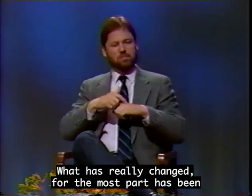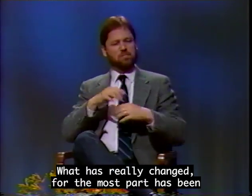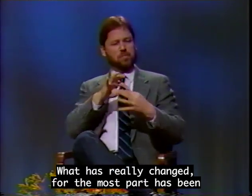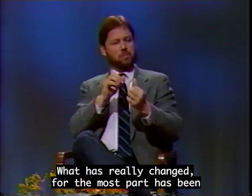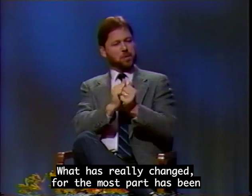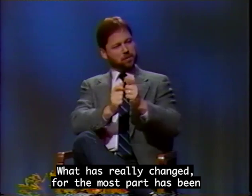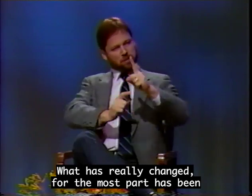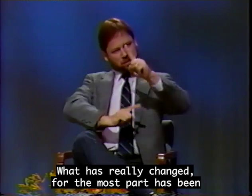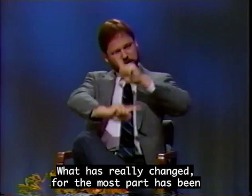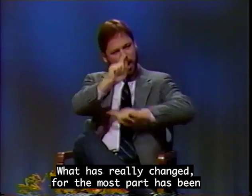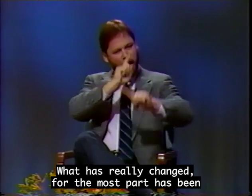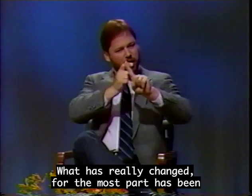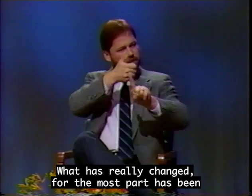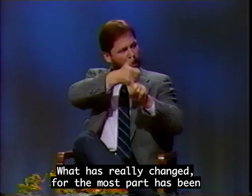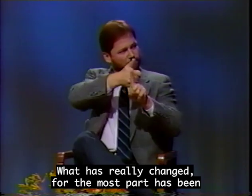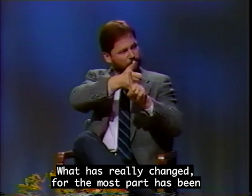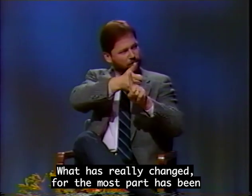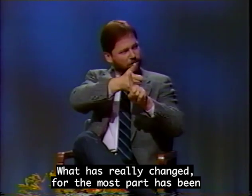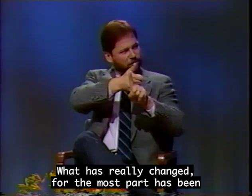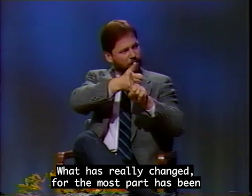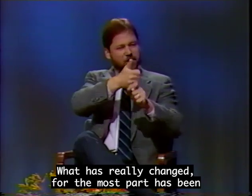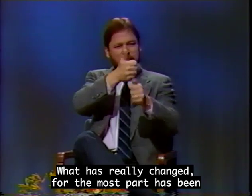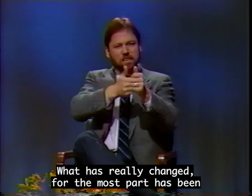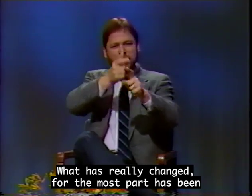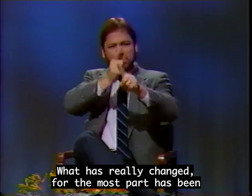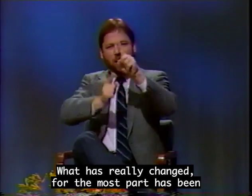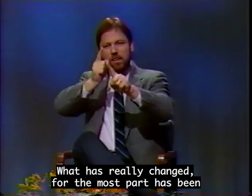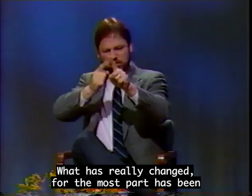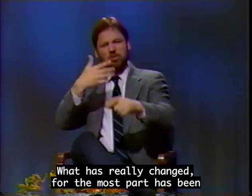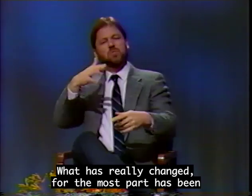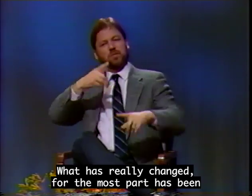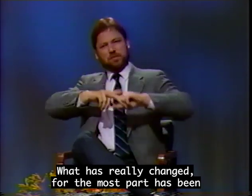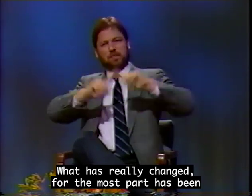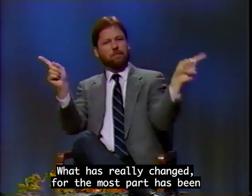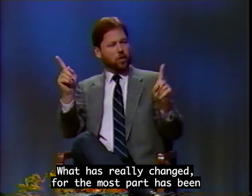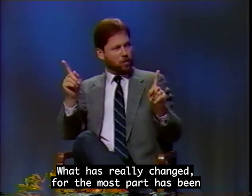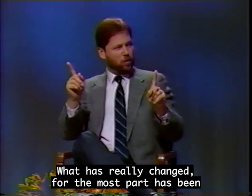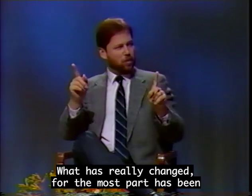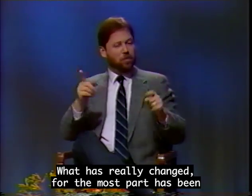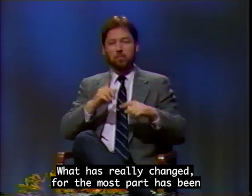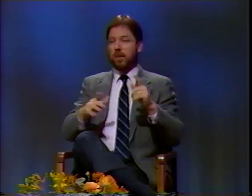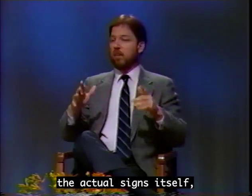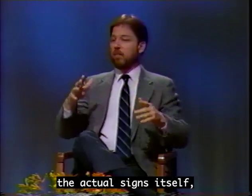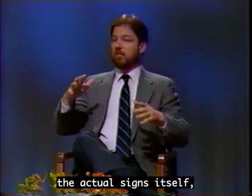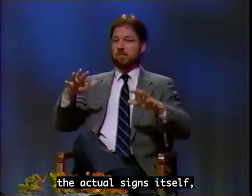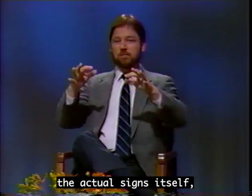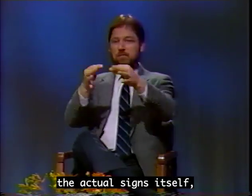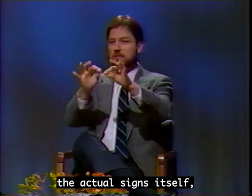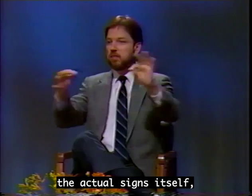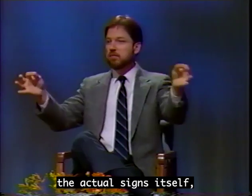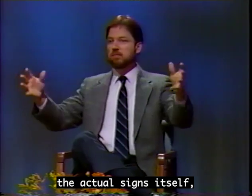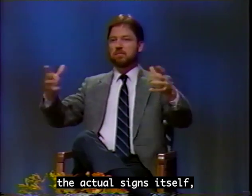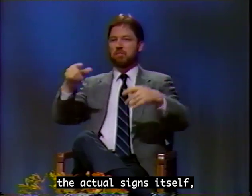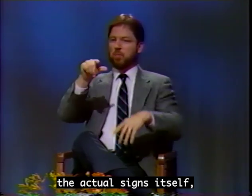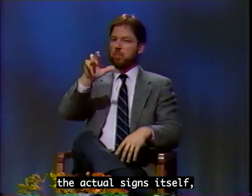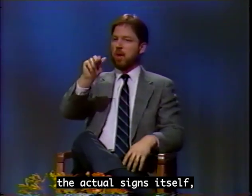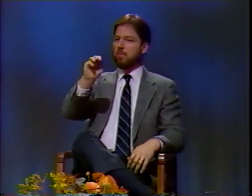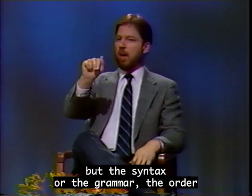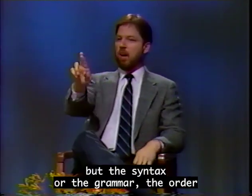What has really changed, for the most part, has been the actual signs itself. But